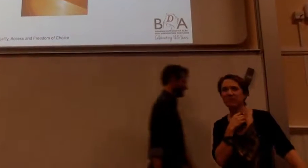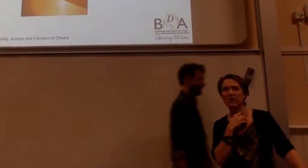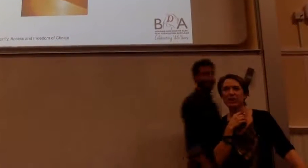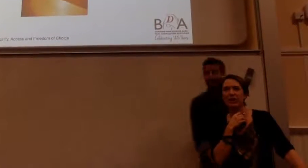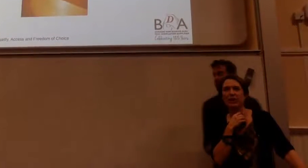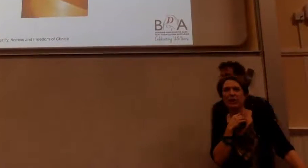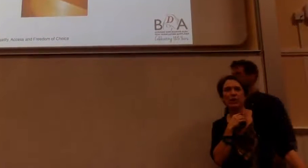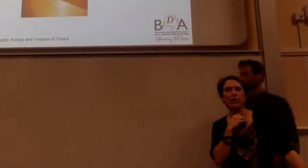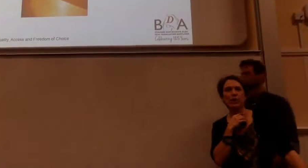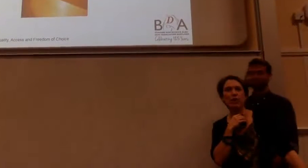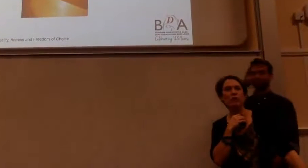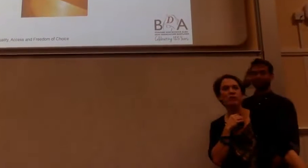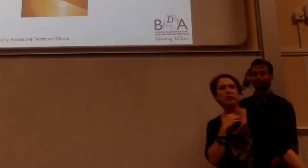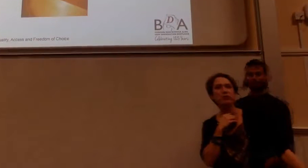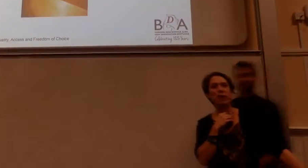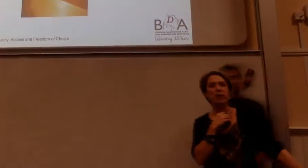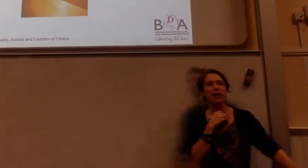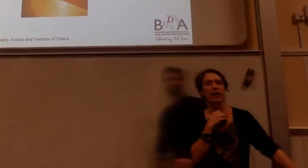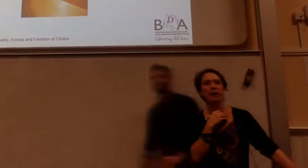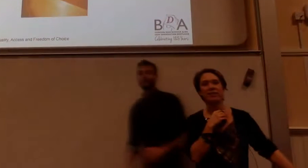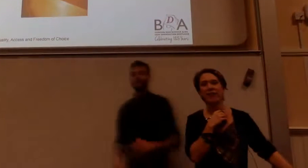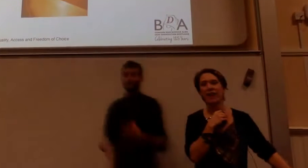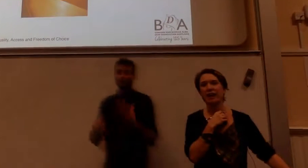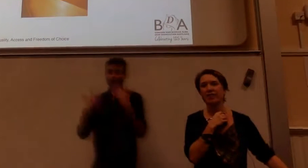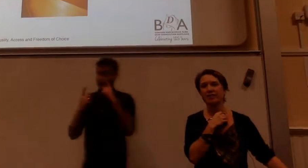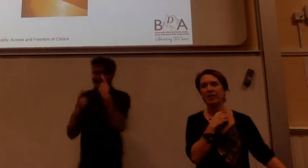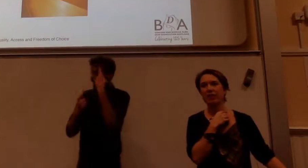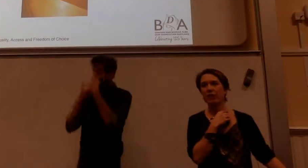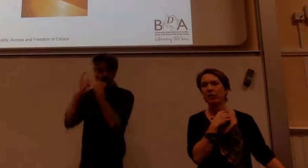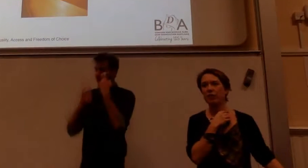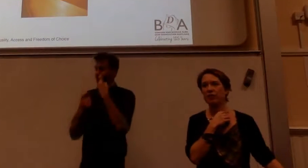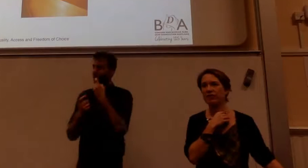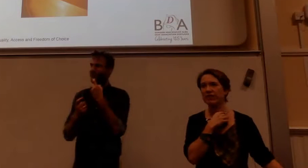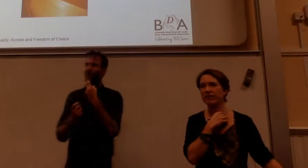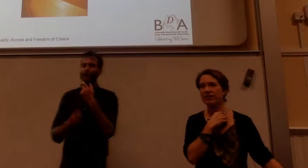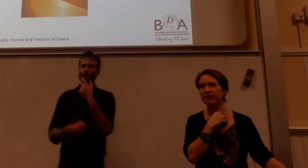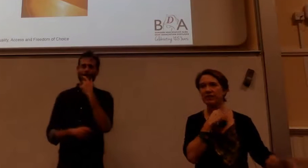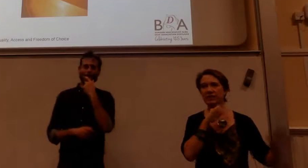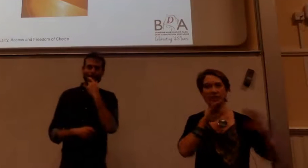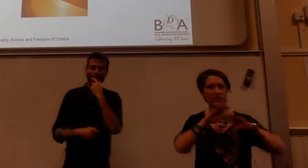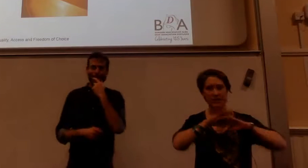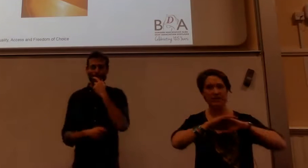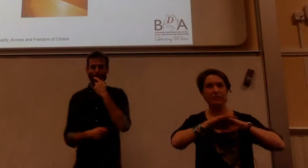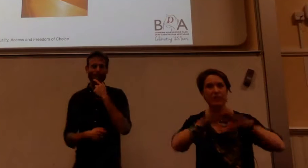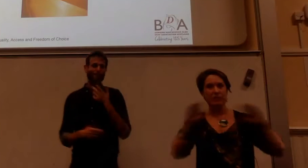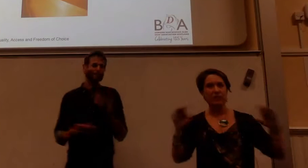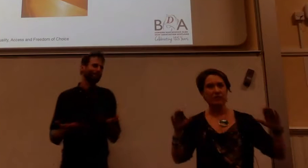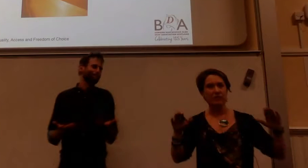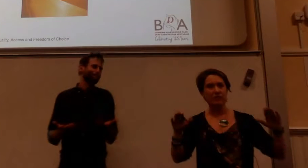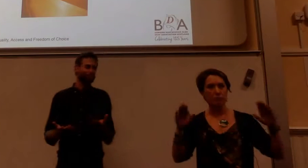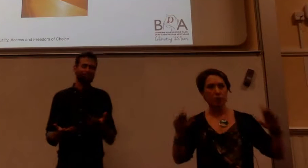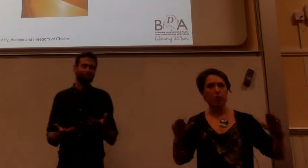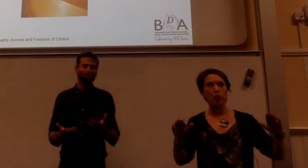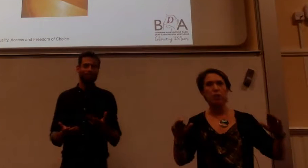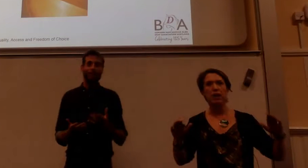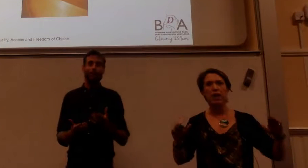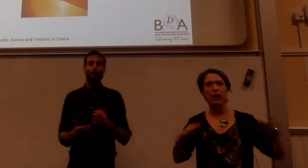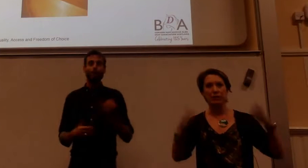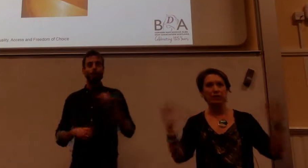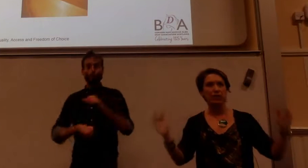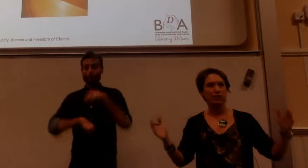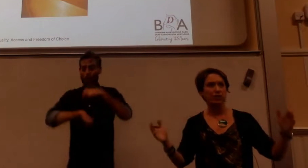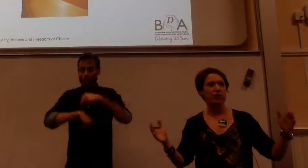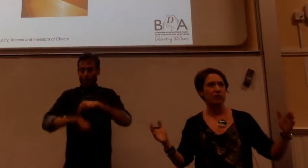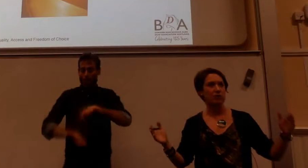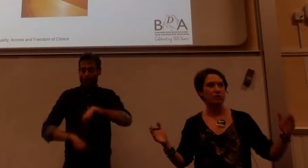for? We talked about that, and we decided it just has to be living in Scotland when you apply